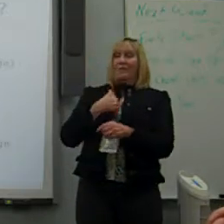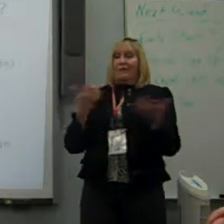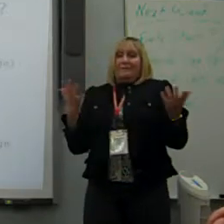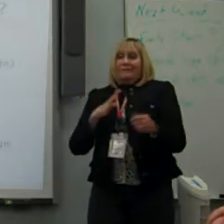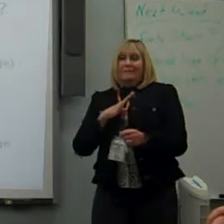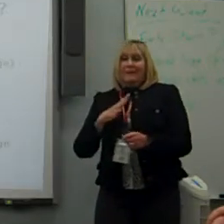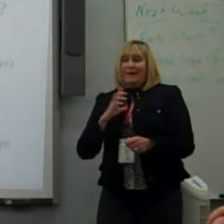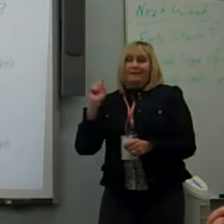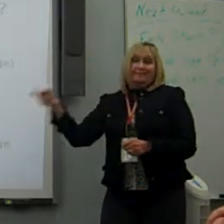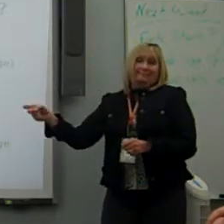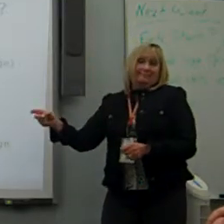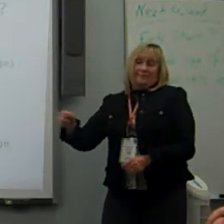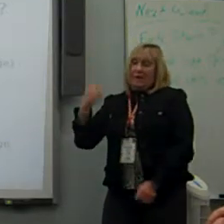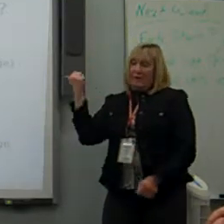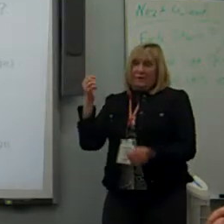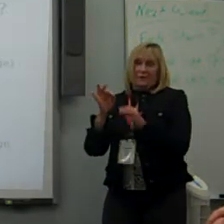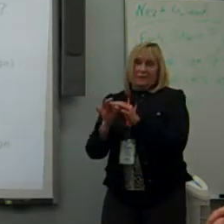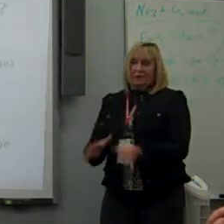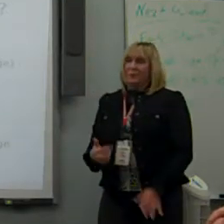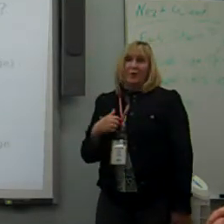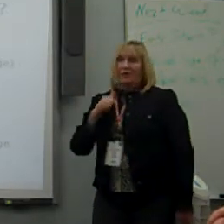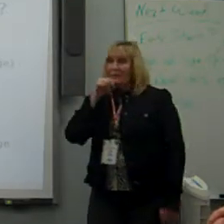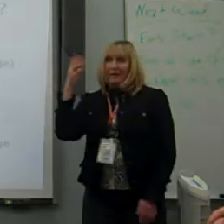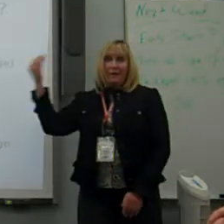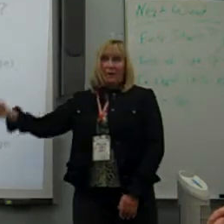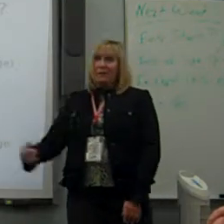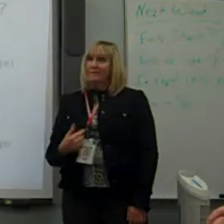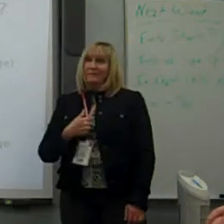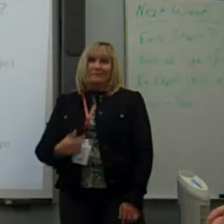CDI. Because many people have told me that they do not need a CDI.